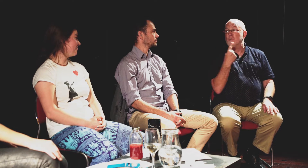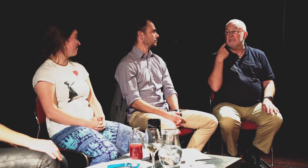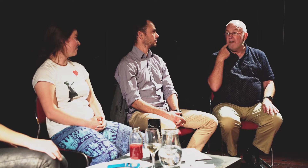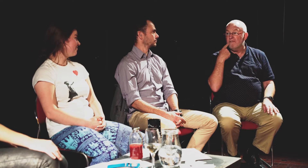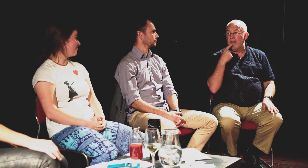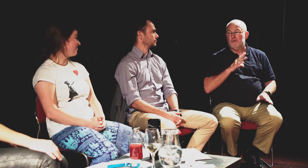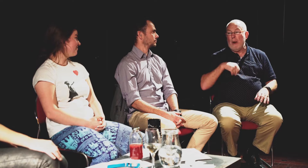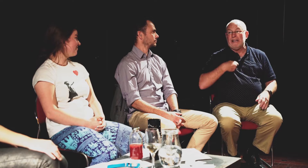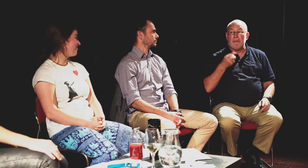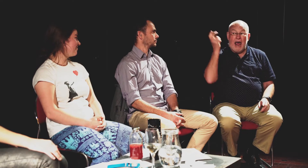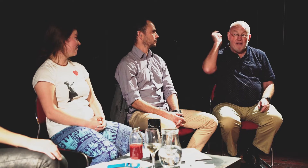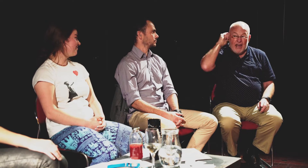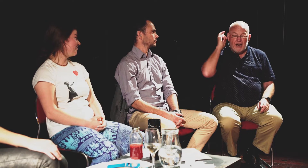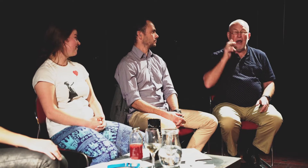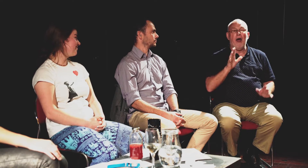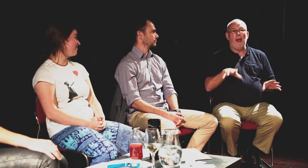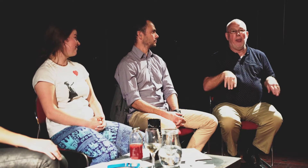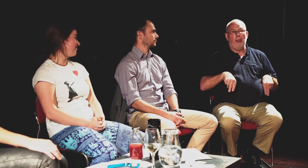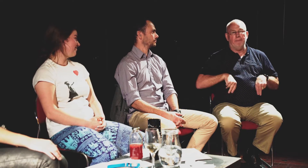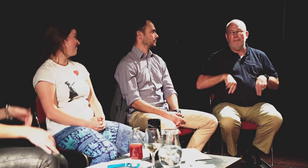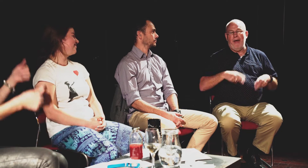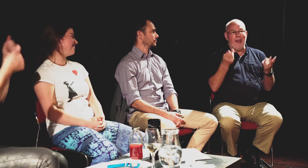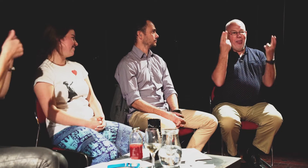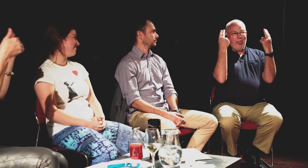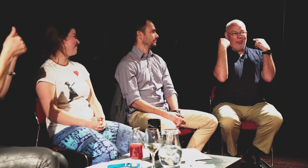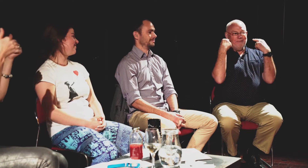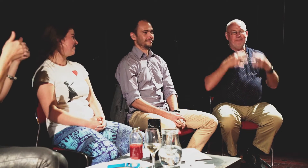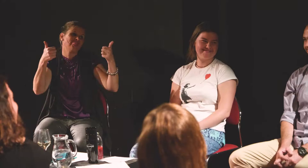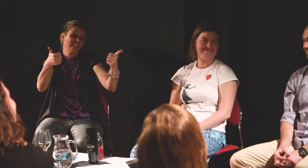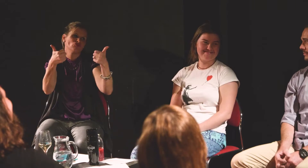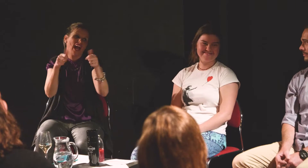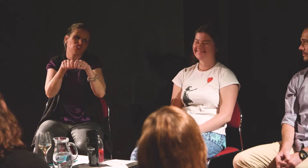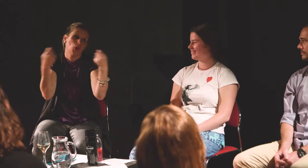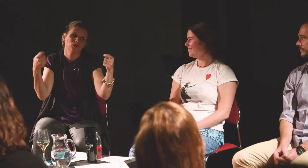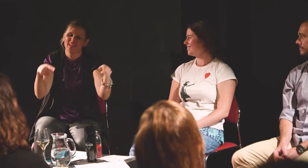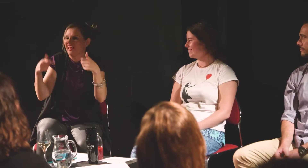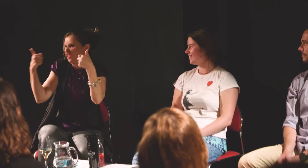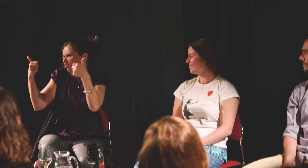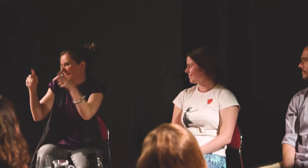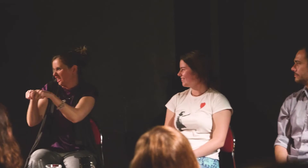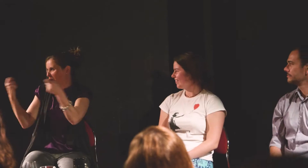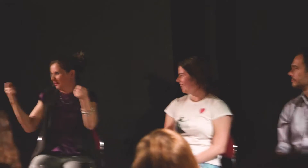me, I can be a professionally deaf person and you don't have to have any cochlear whatsoever. And that, then I sort of put myself